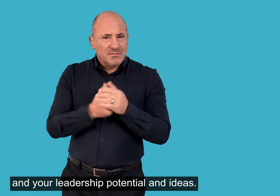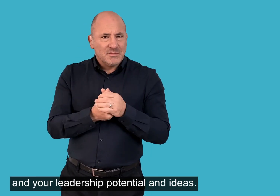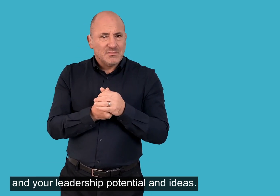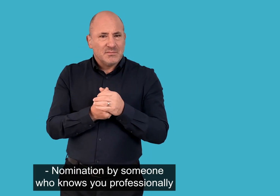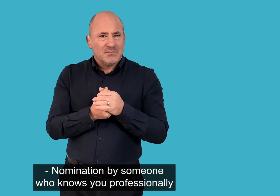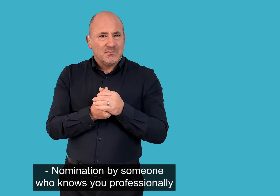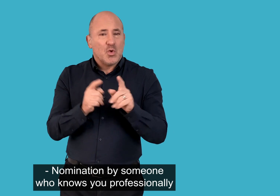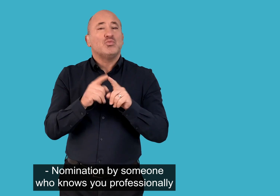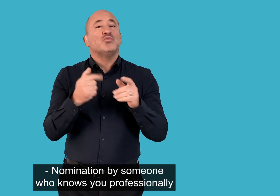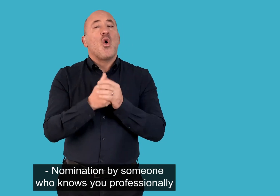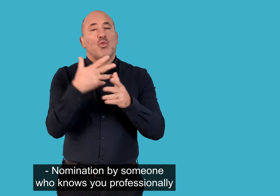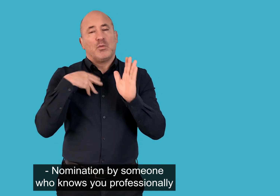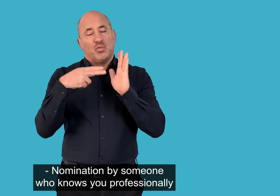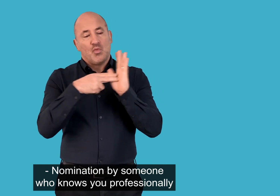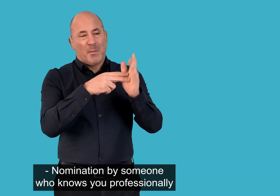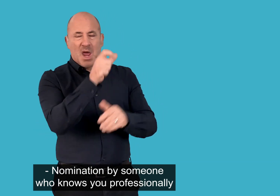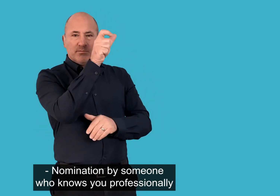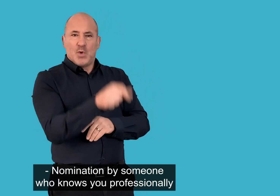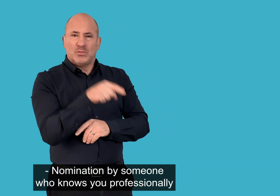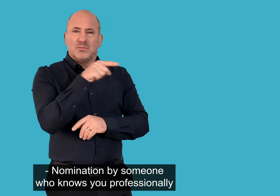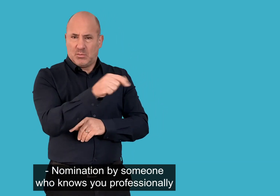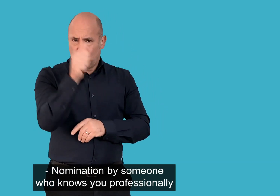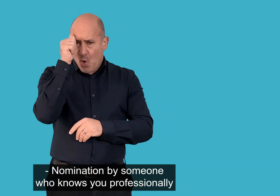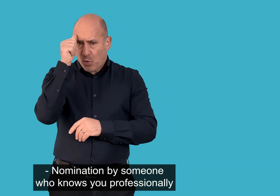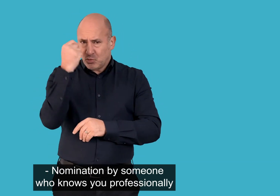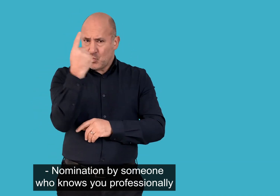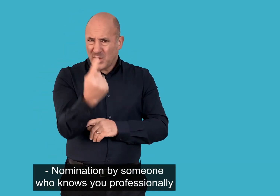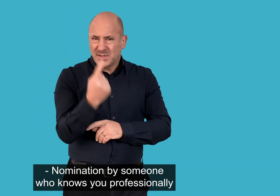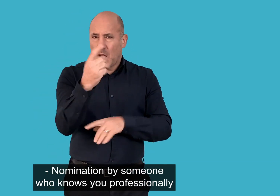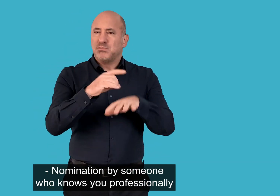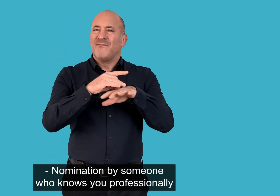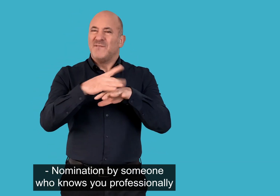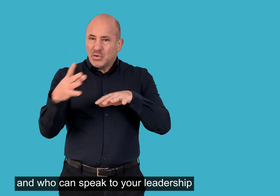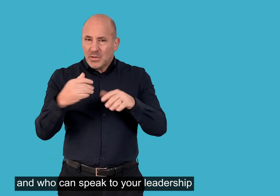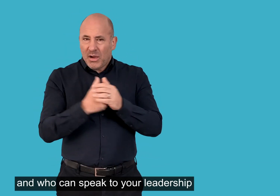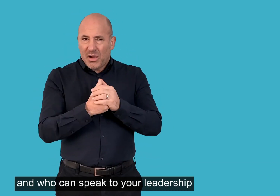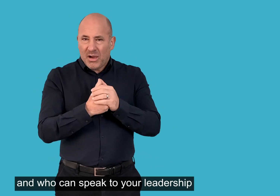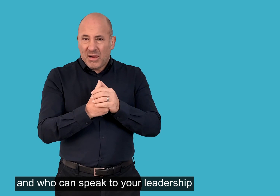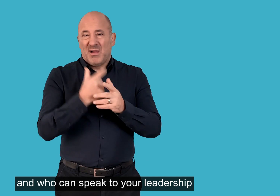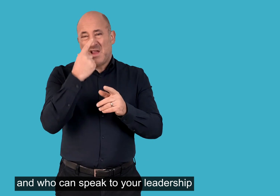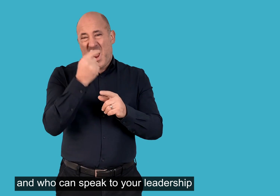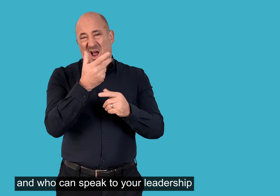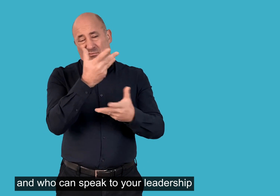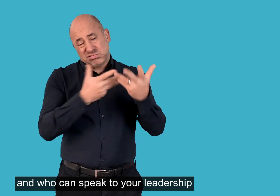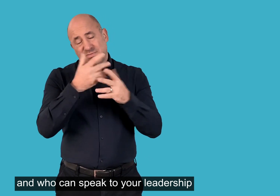and ideas. Nomination by someone who knows you professionally and who can speak to your